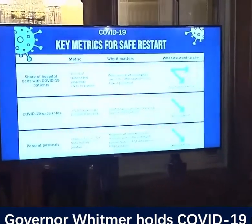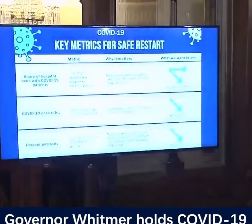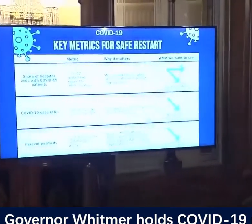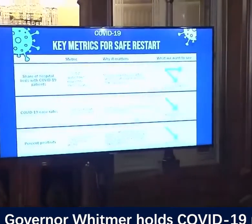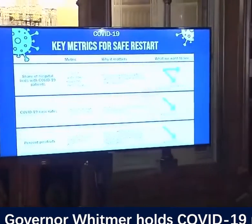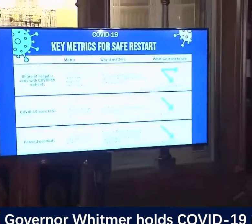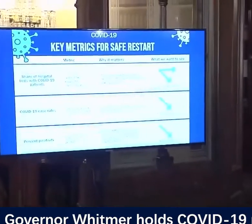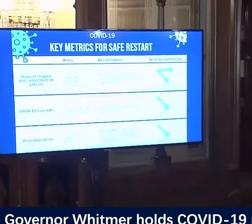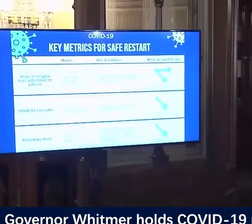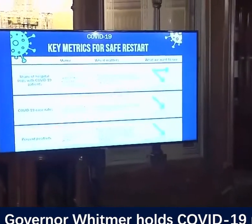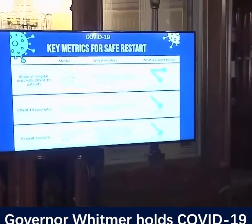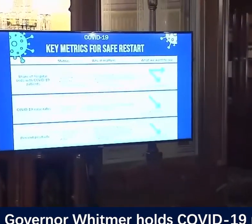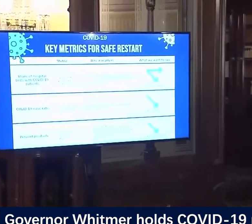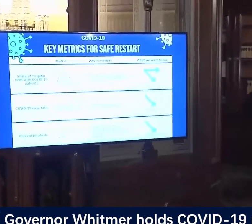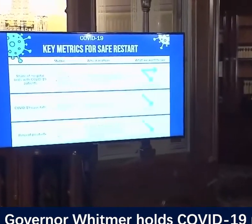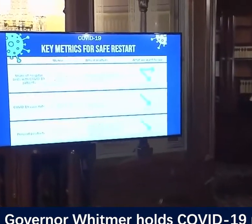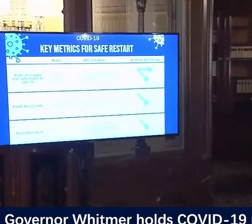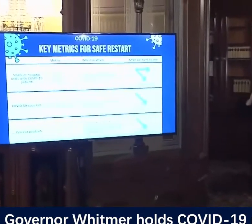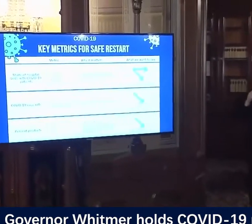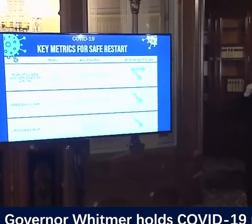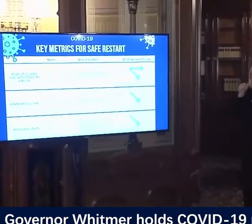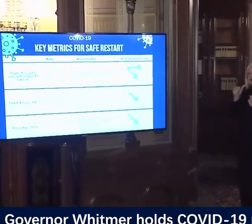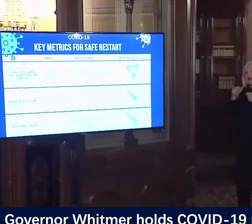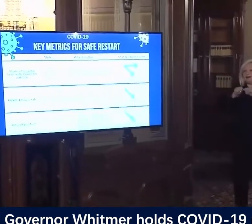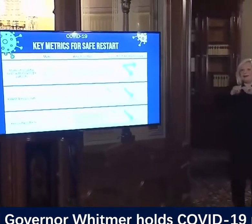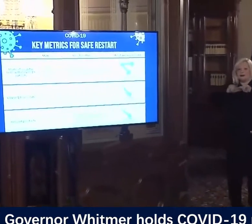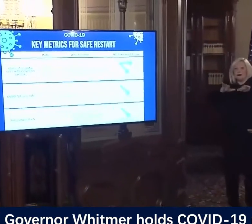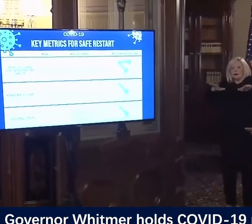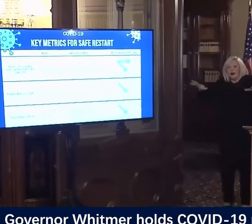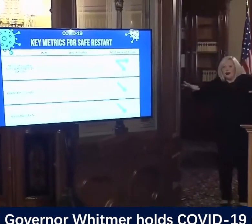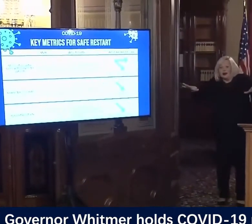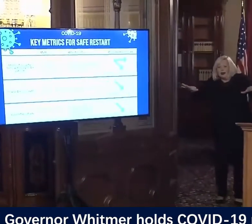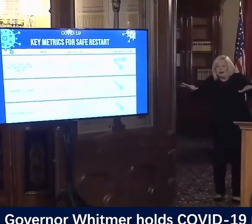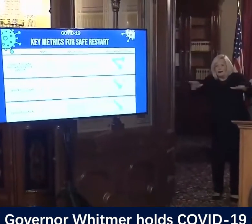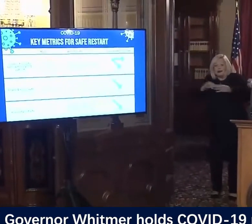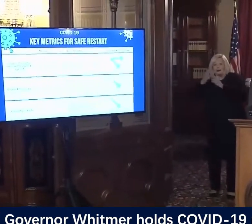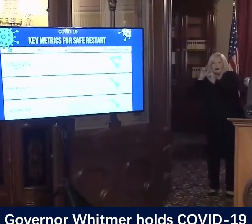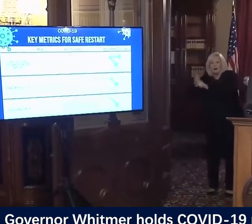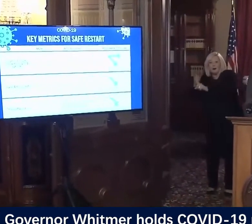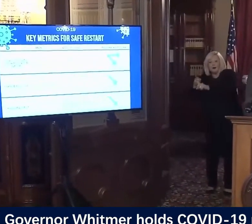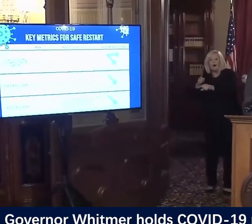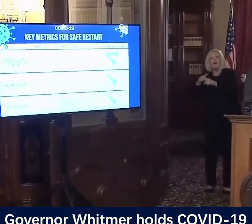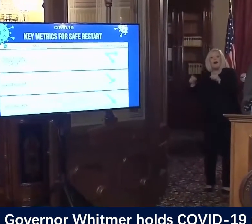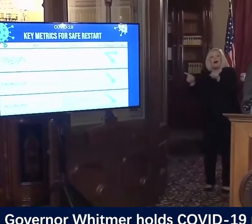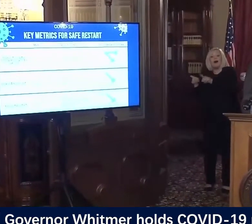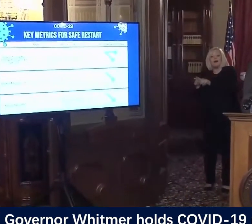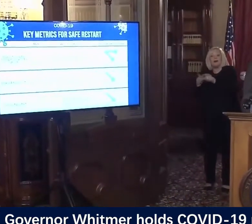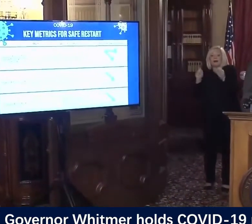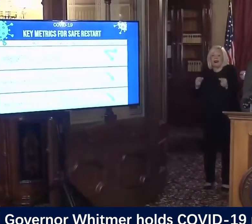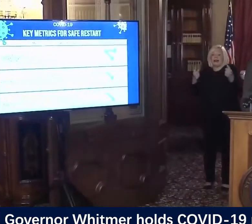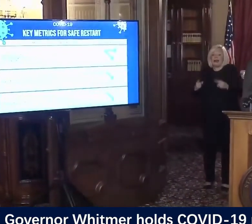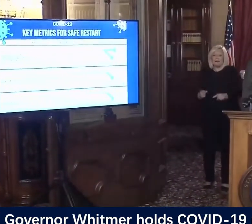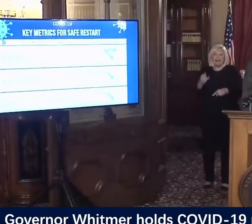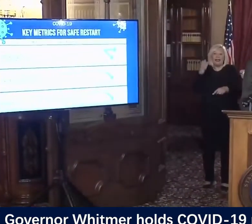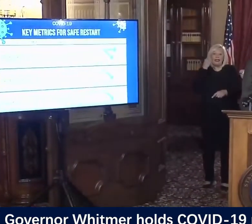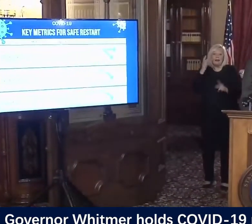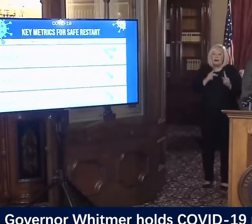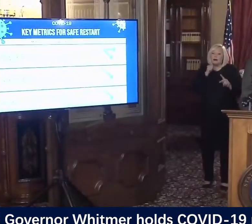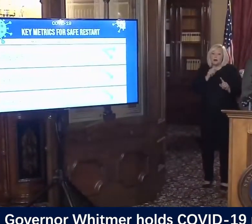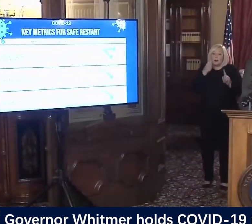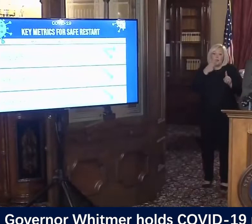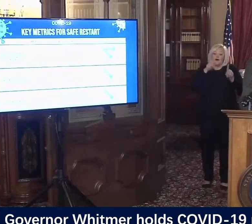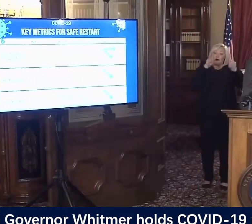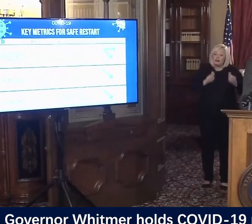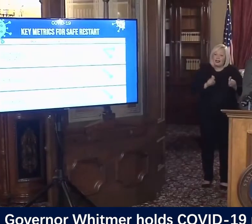there's less COVID in the community. That's what we want. But cases can also go down because there's less